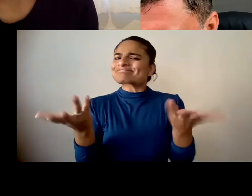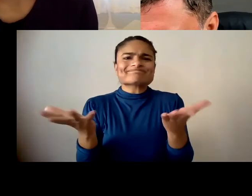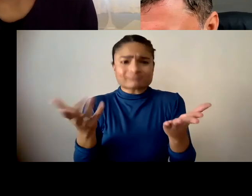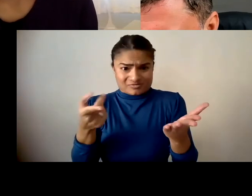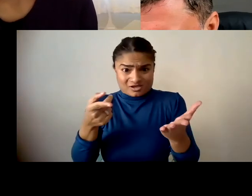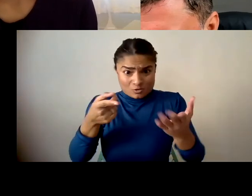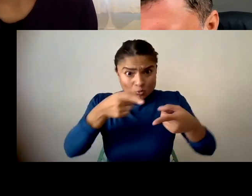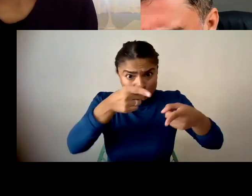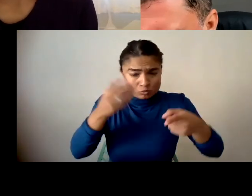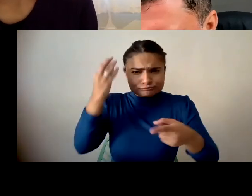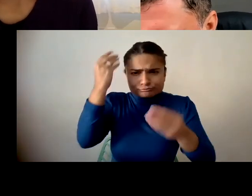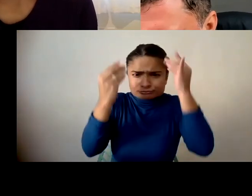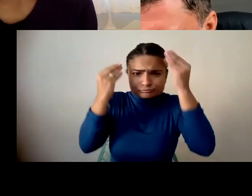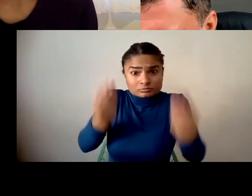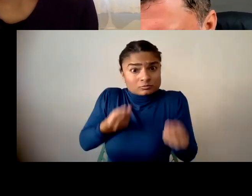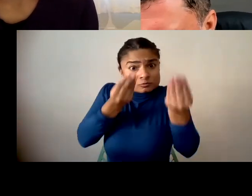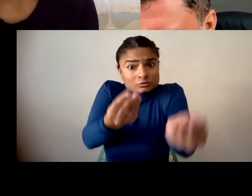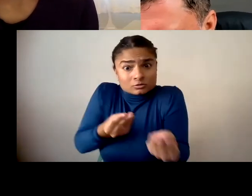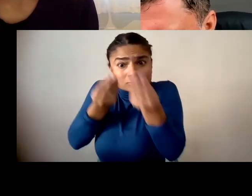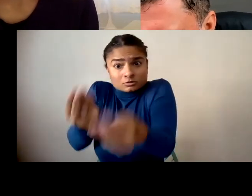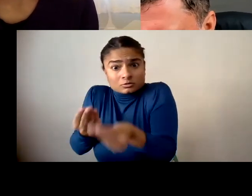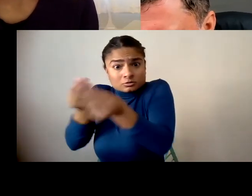like US or other Europe.